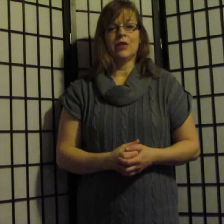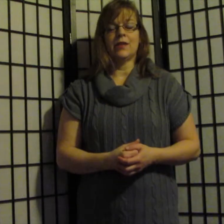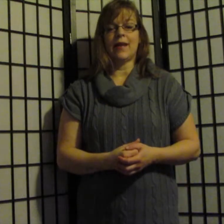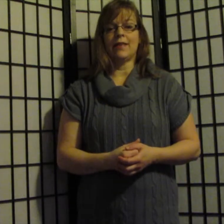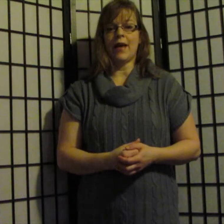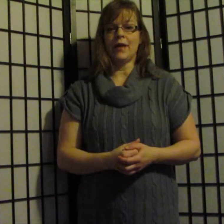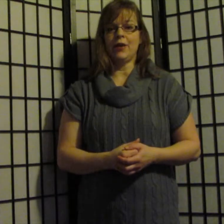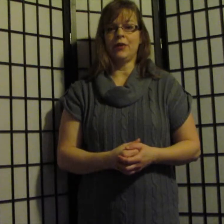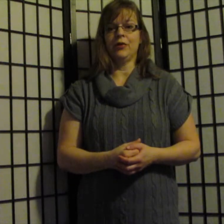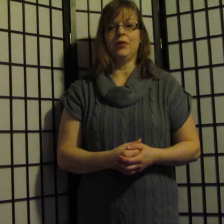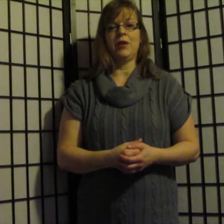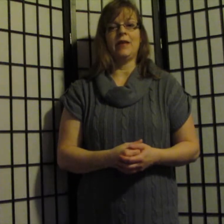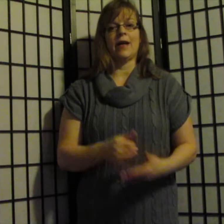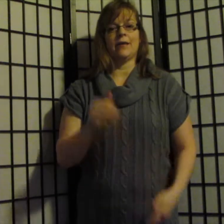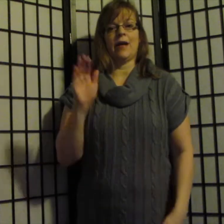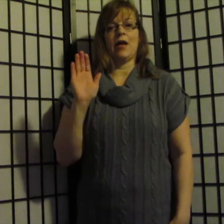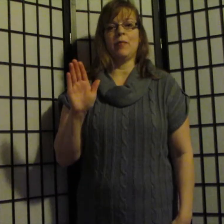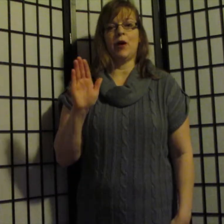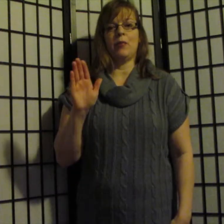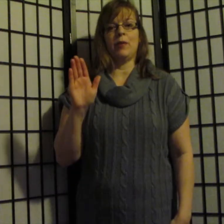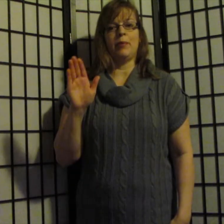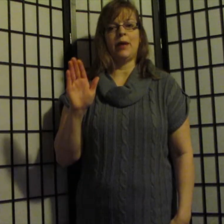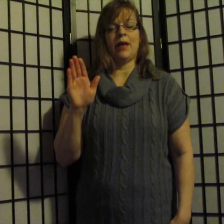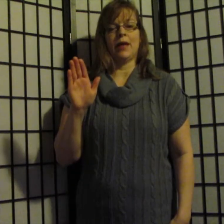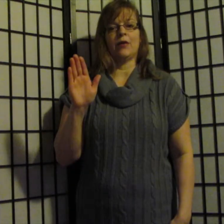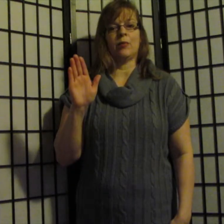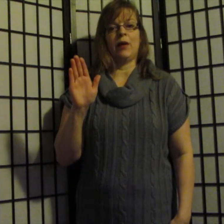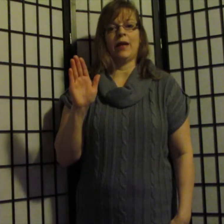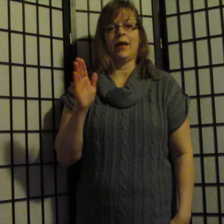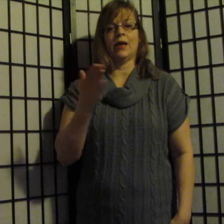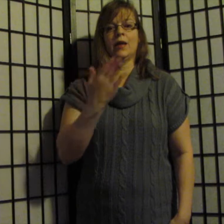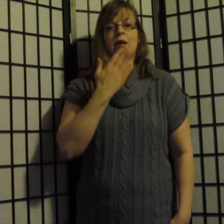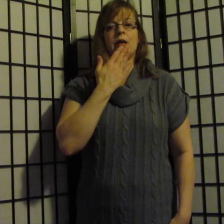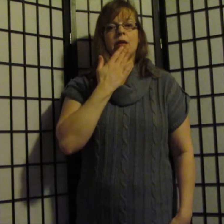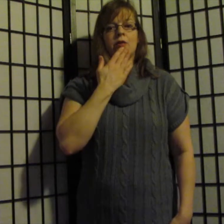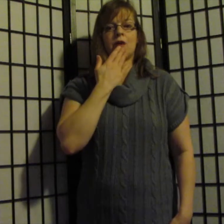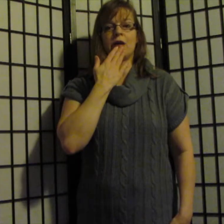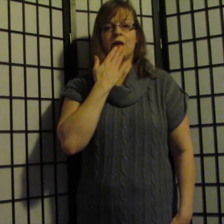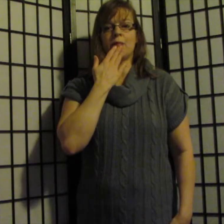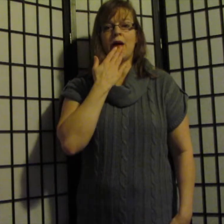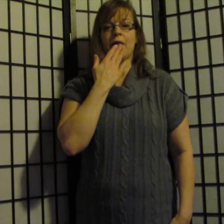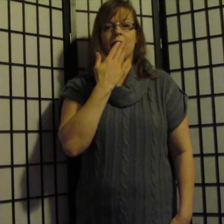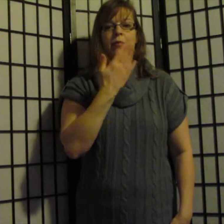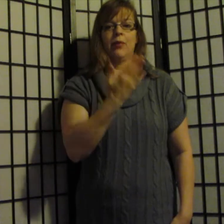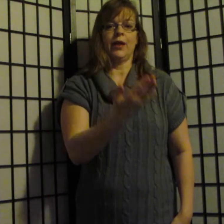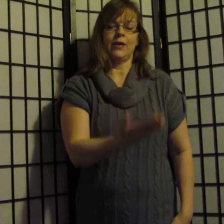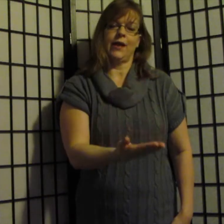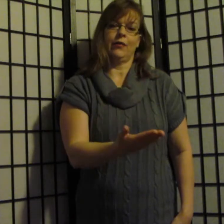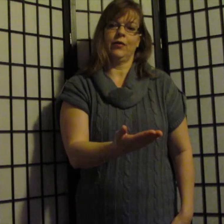To say thank you, you need that same open B hand or blade hand. Start at your mouth and bring it down.